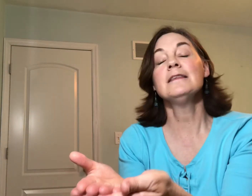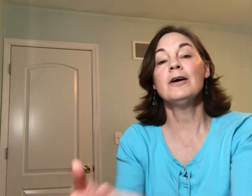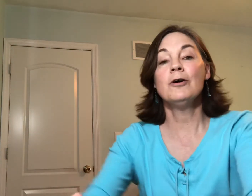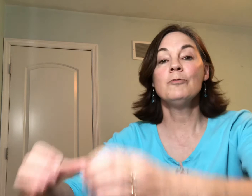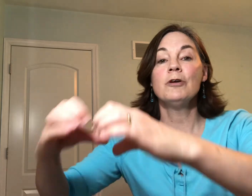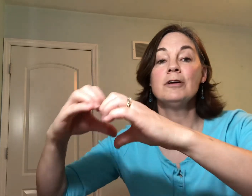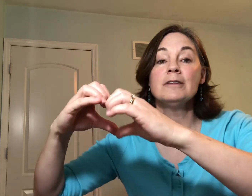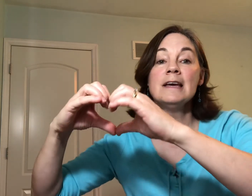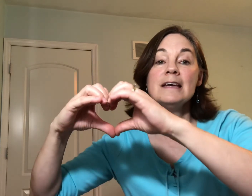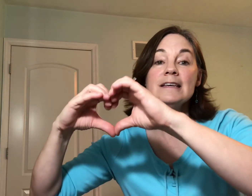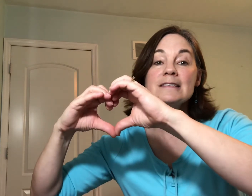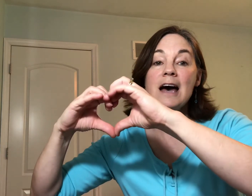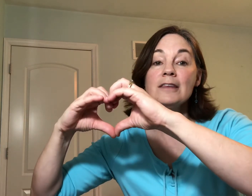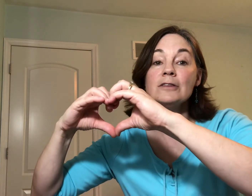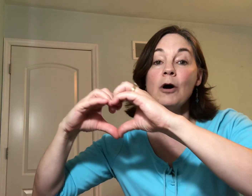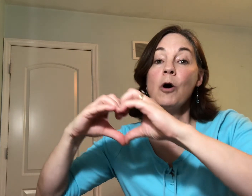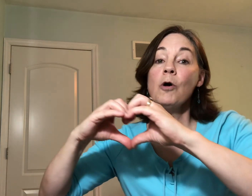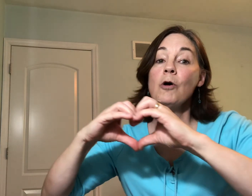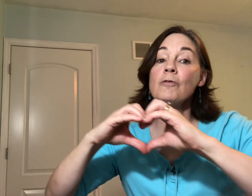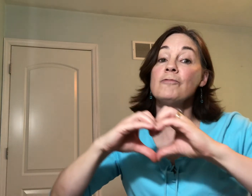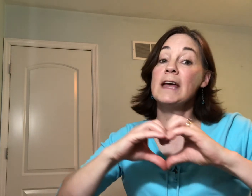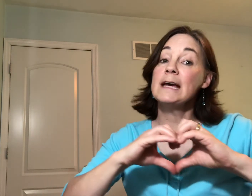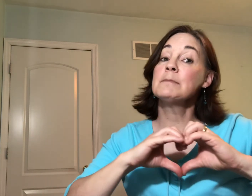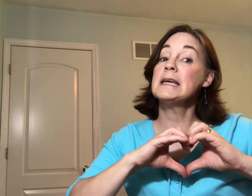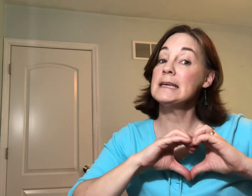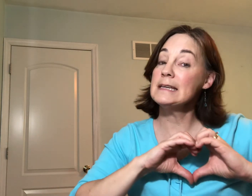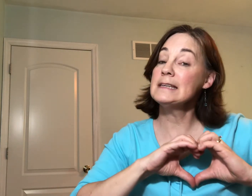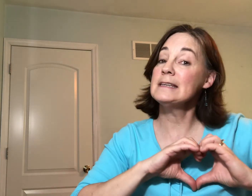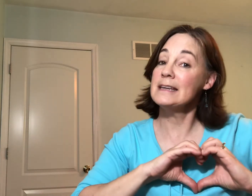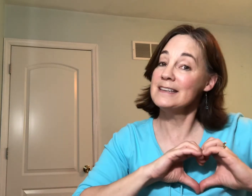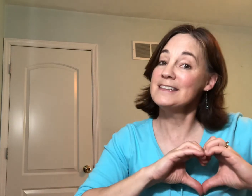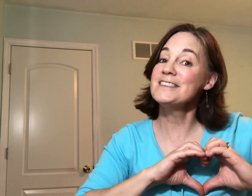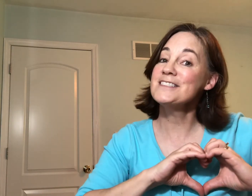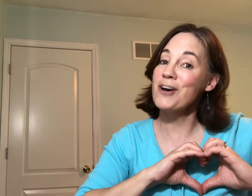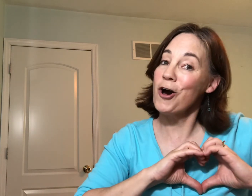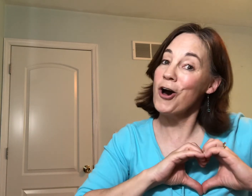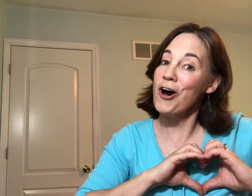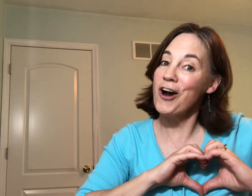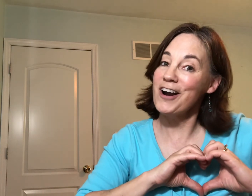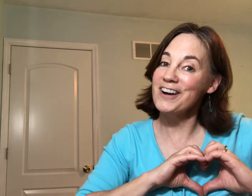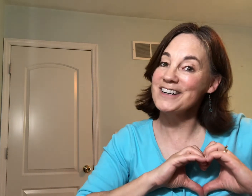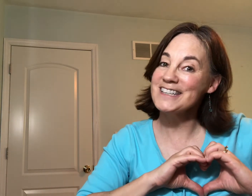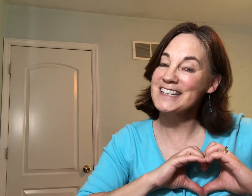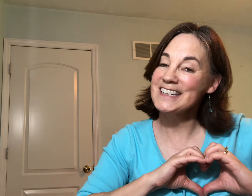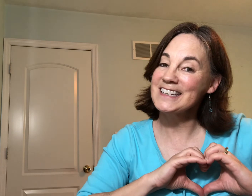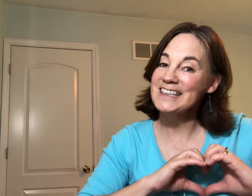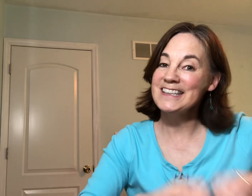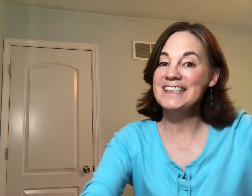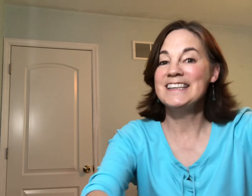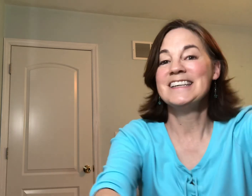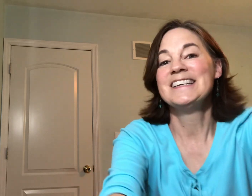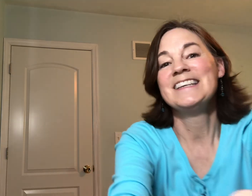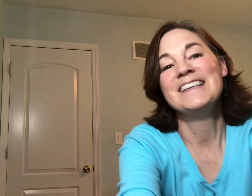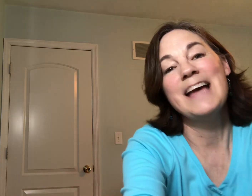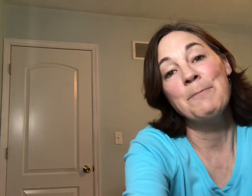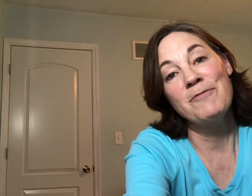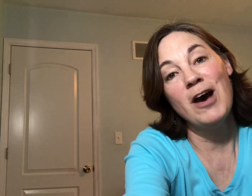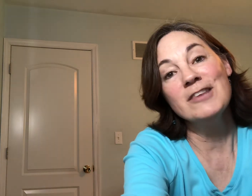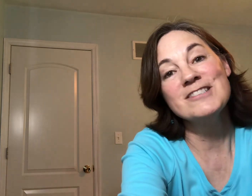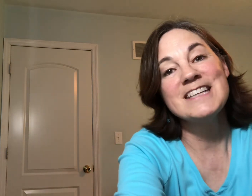the world. He's got the whole family in his heart. Happy Father's